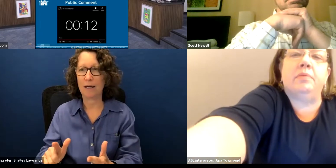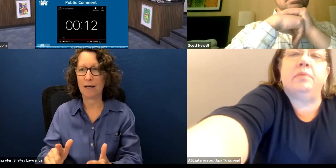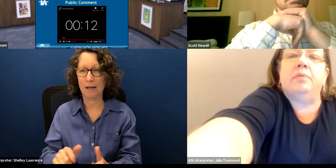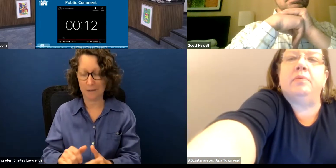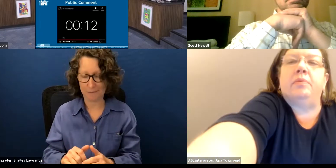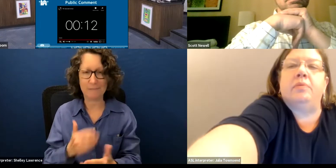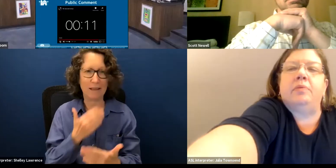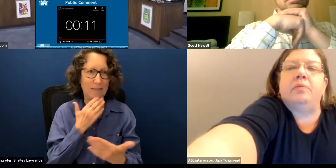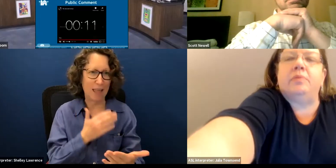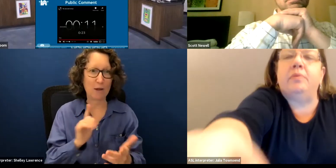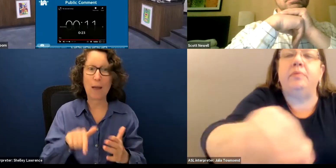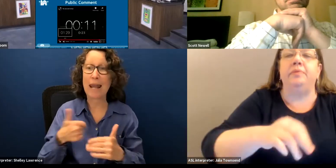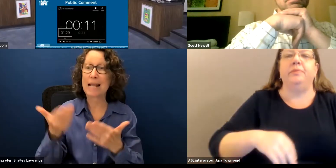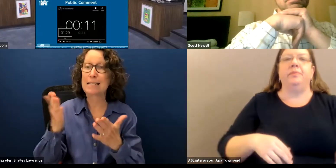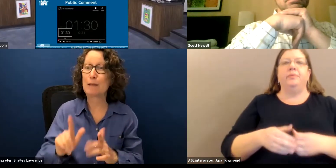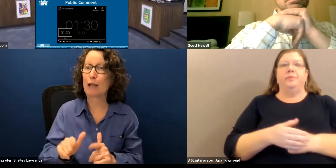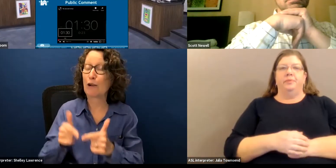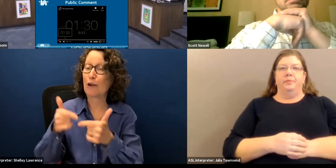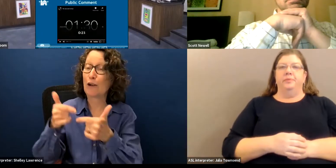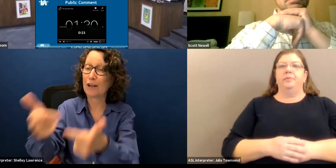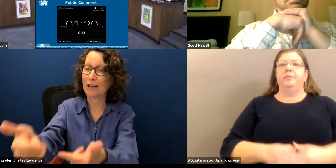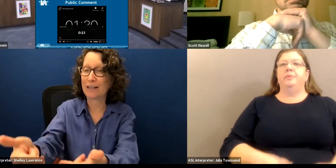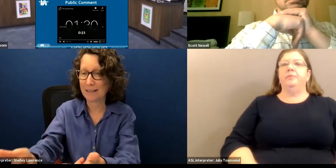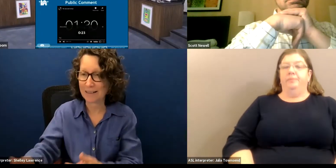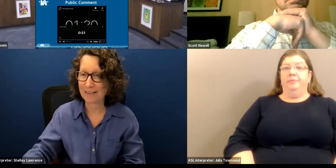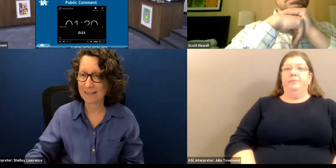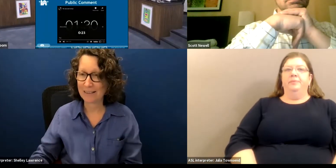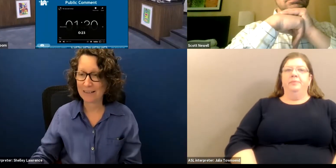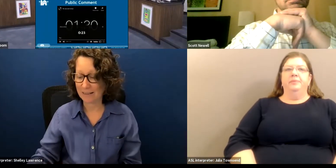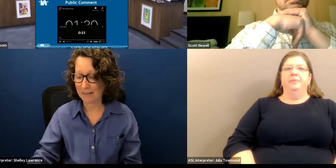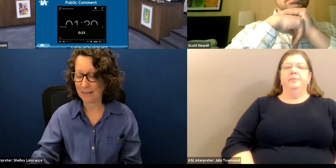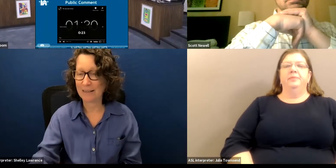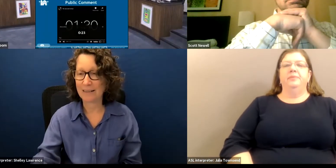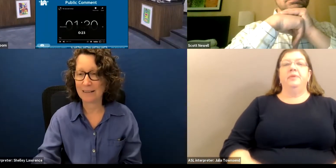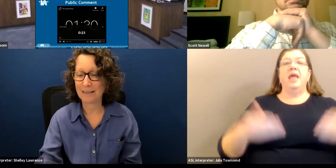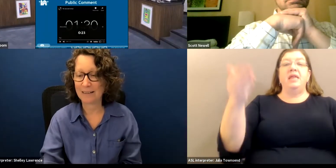Thank you. Next speaker is Lucille Voss.